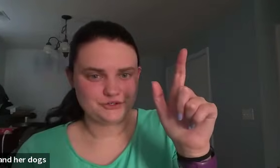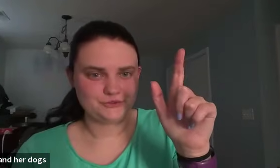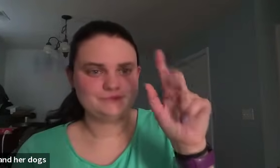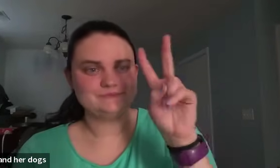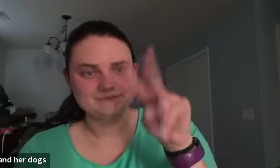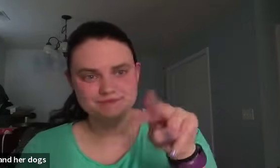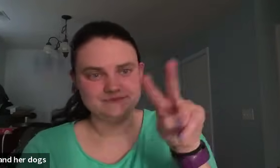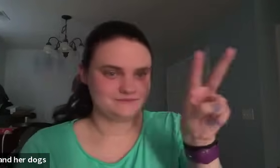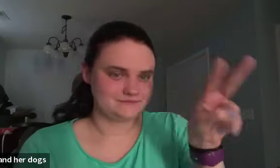22,